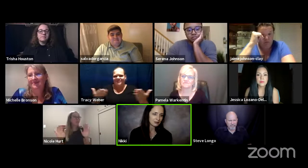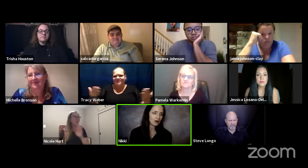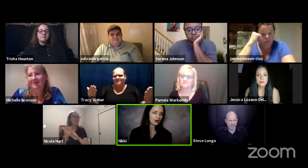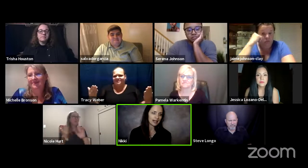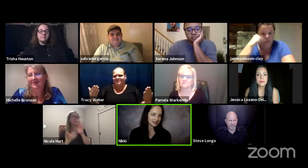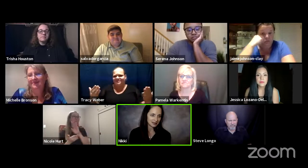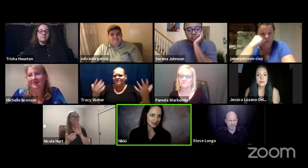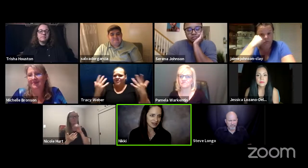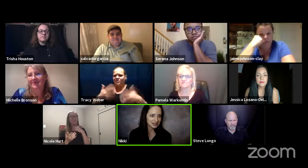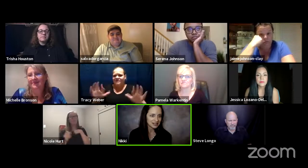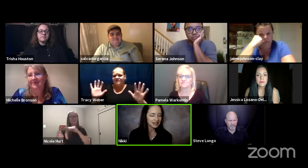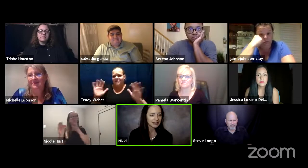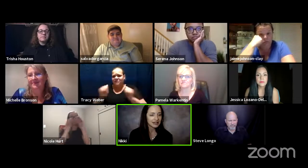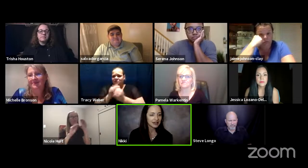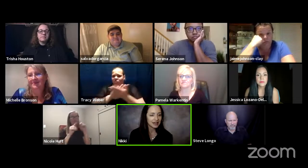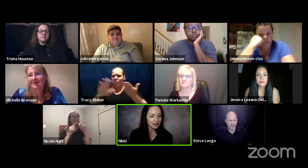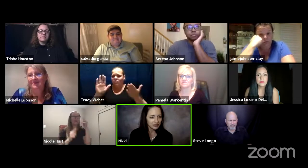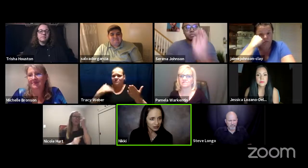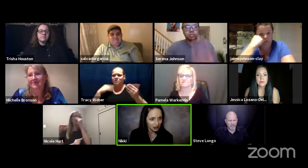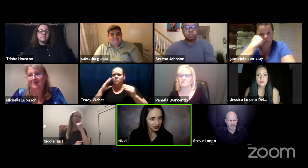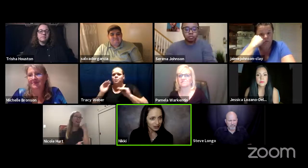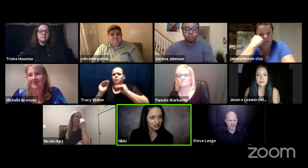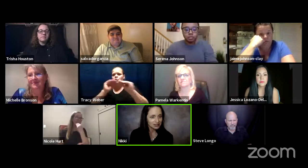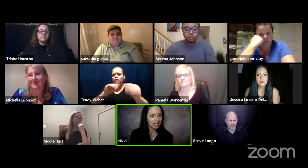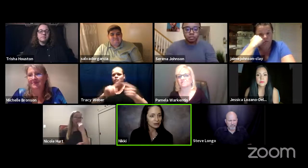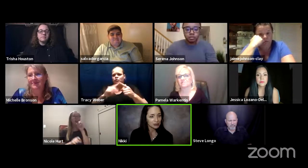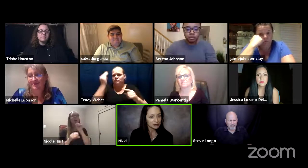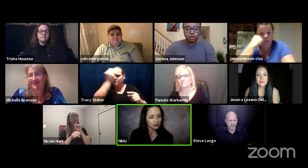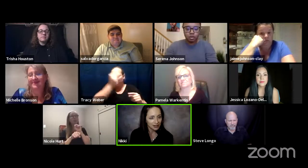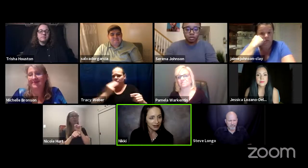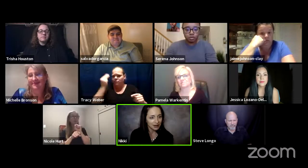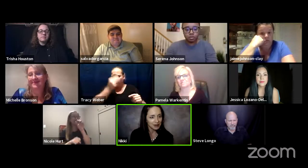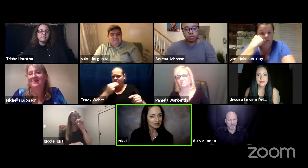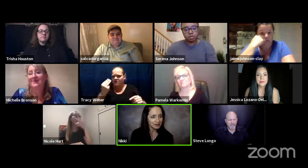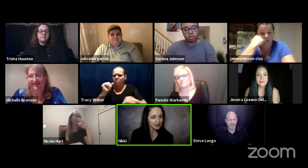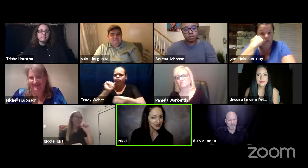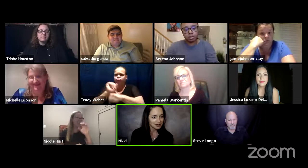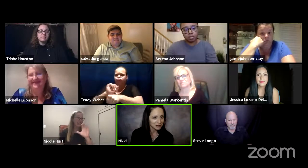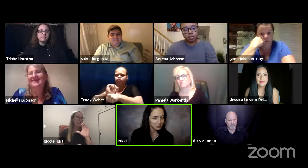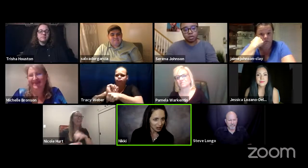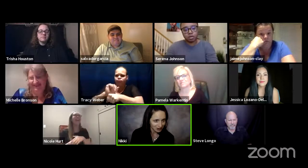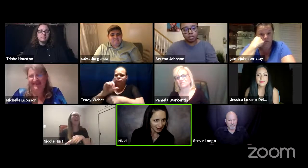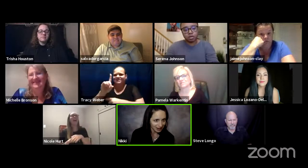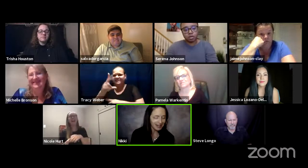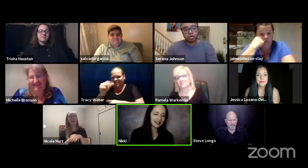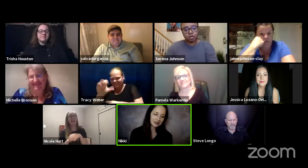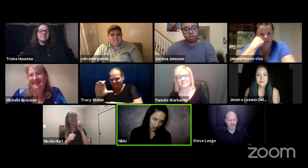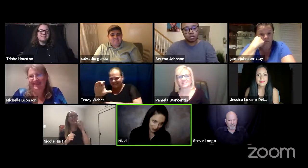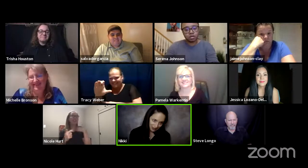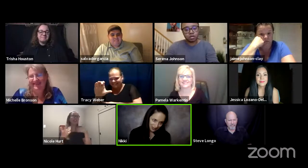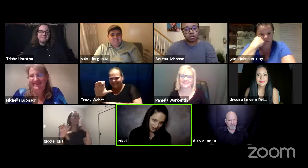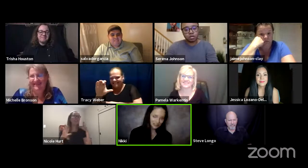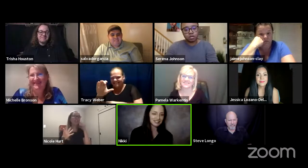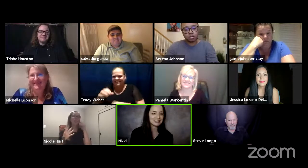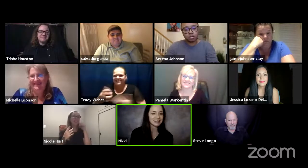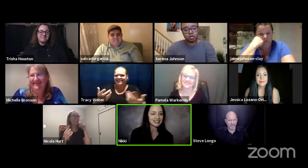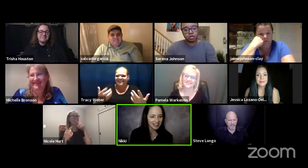all kinds of things. After college, I moved to Monterey. I worked for DHHSC